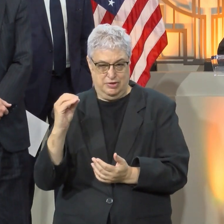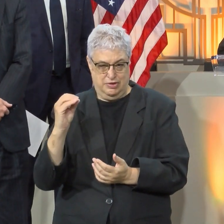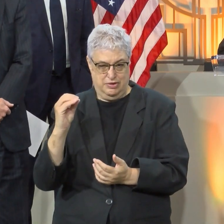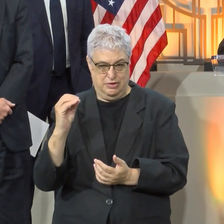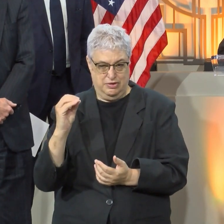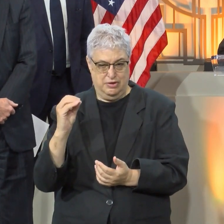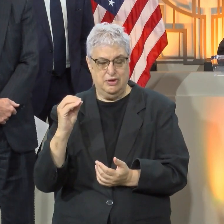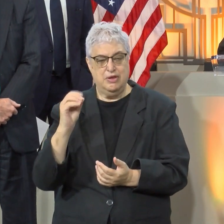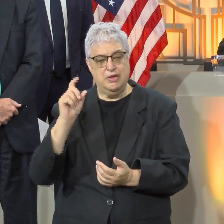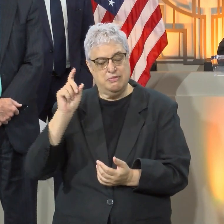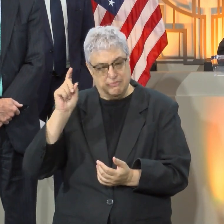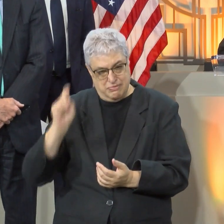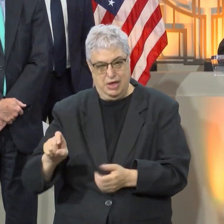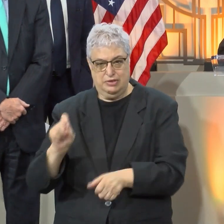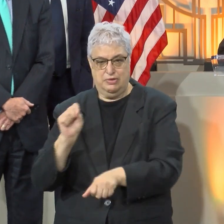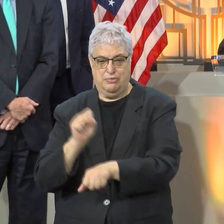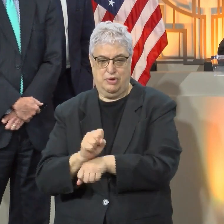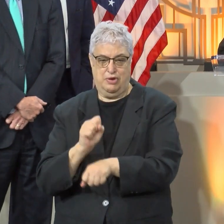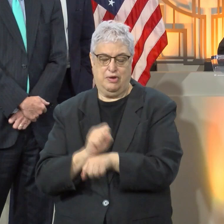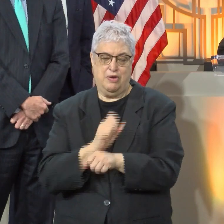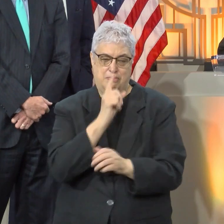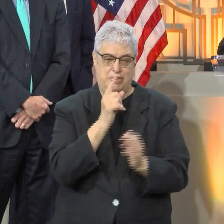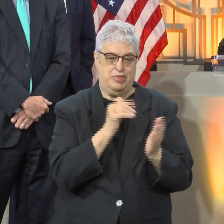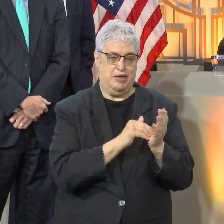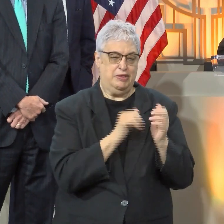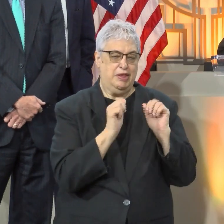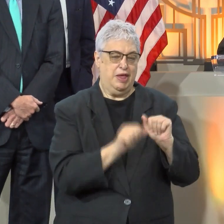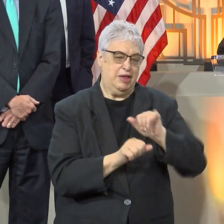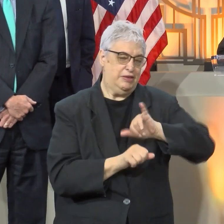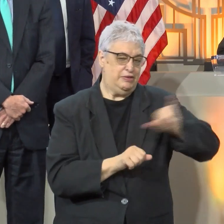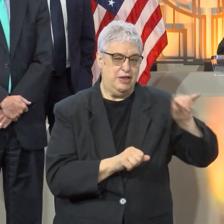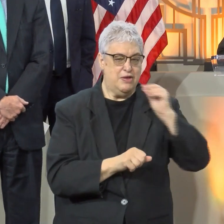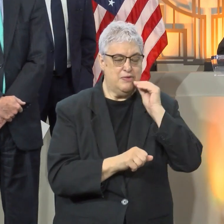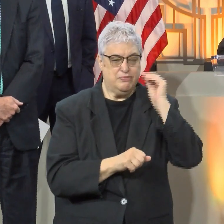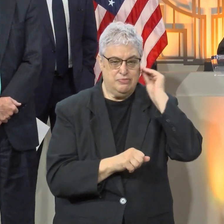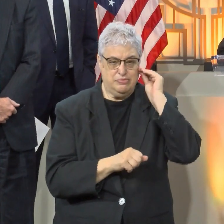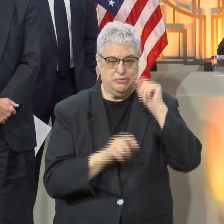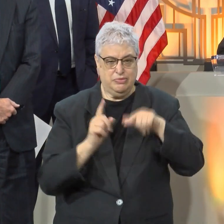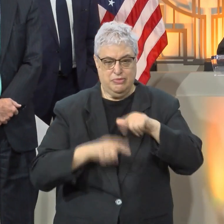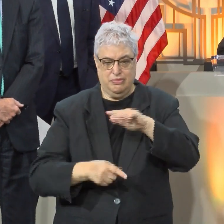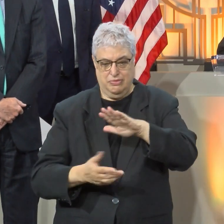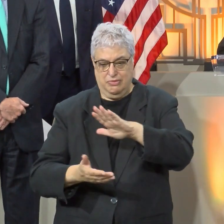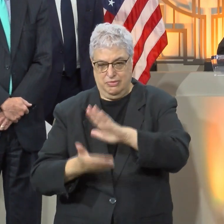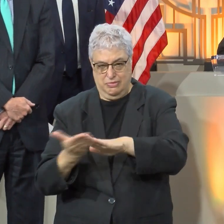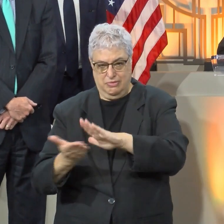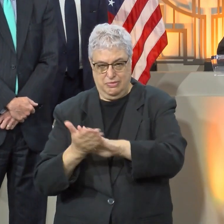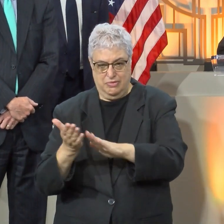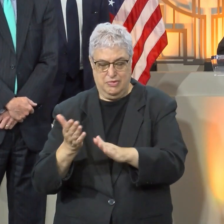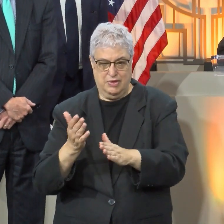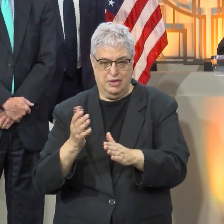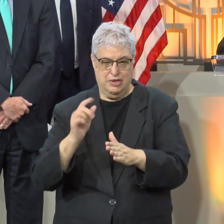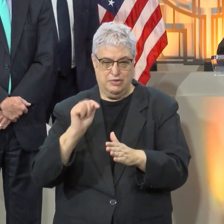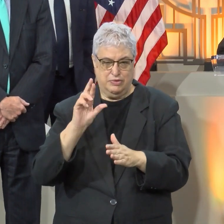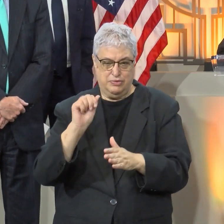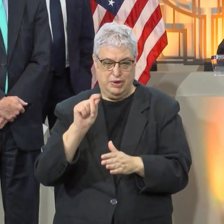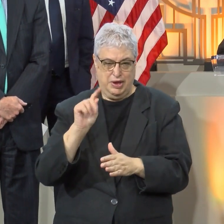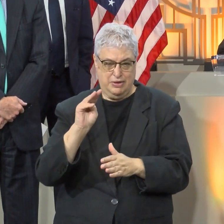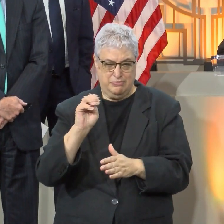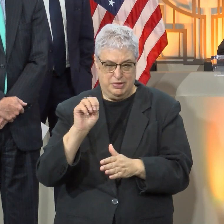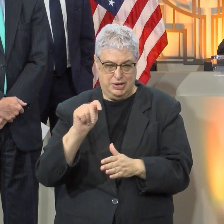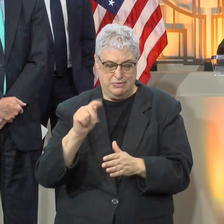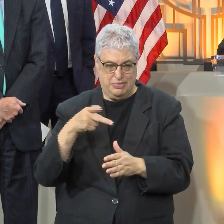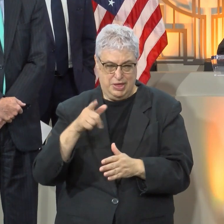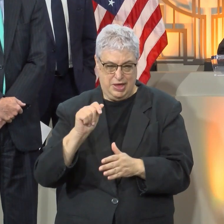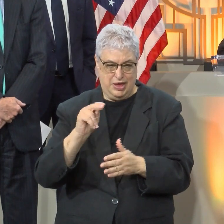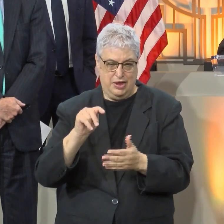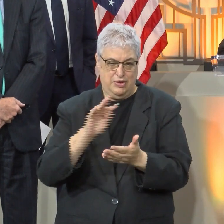employees, telecommuting just is not an option. It's not possible to run a treatment plant from your home office, or to unclog a stormwater